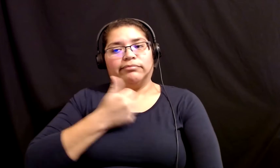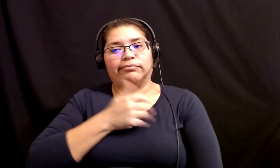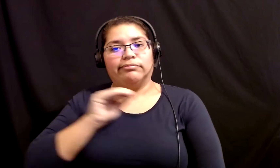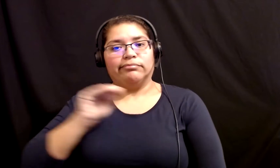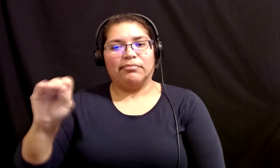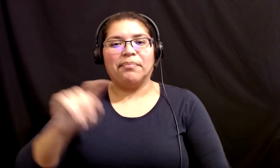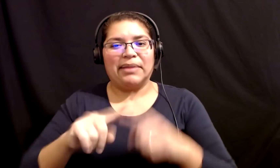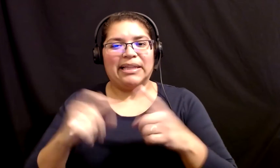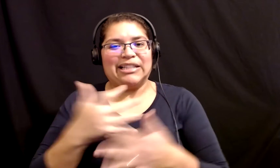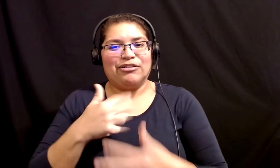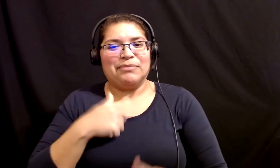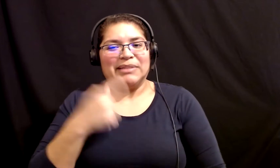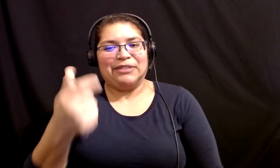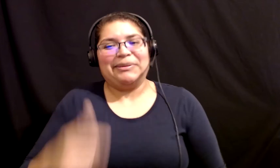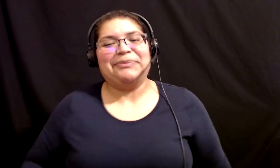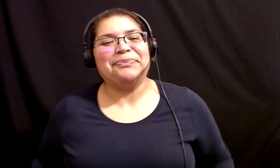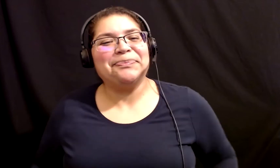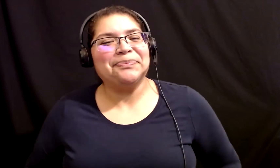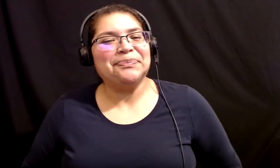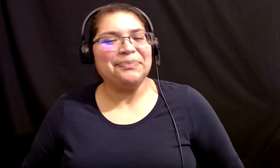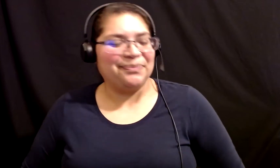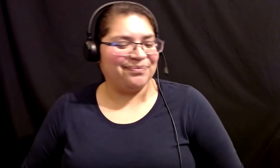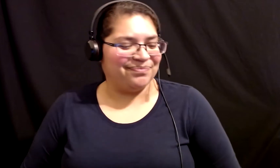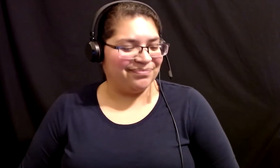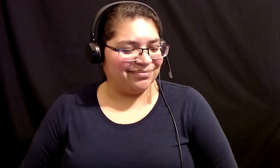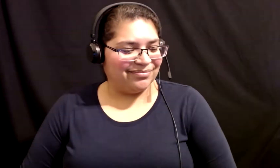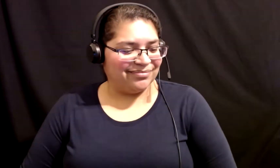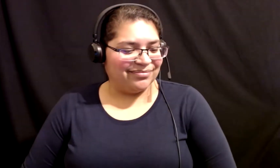me a little. So.